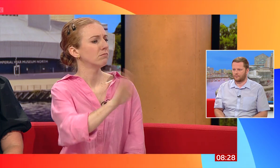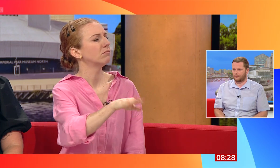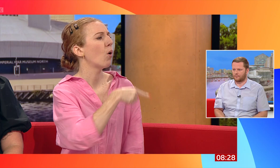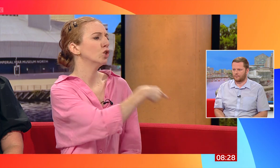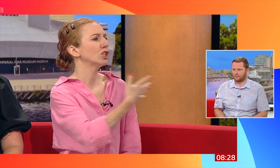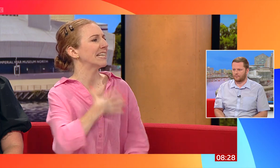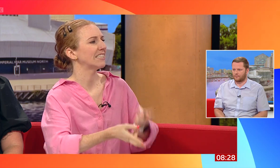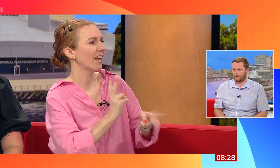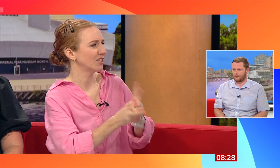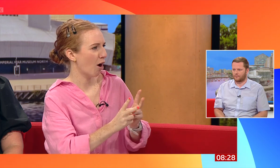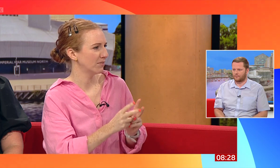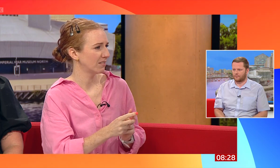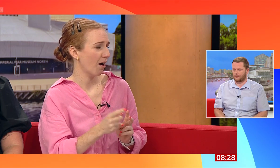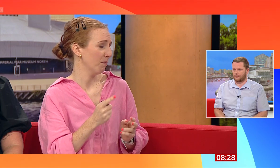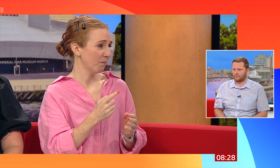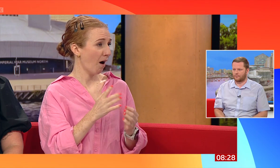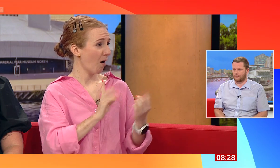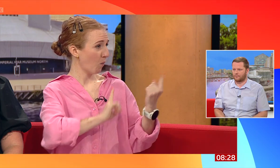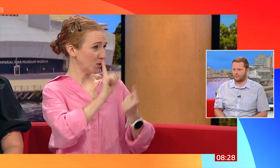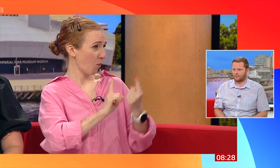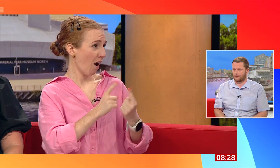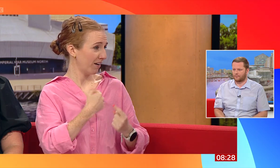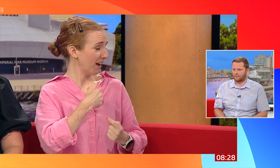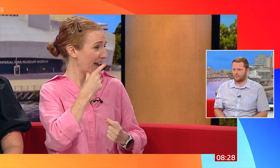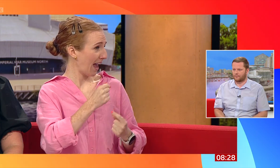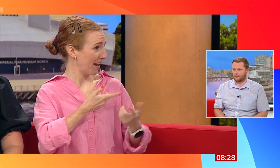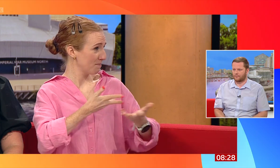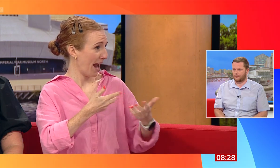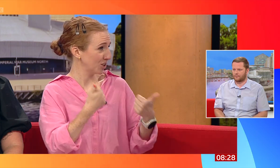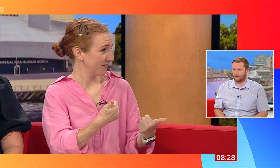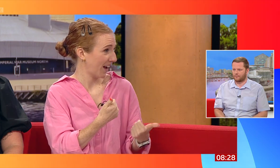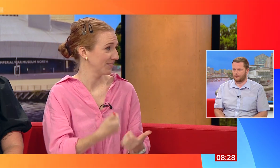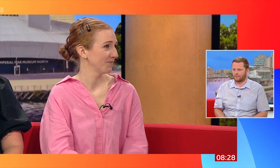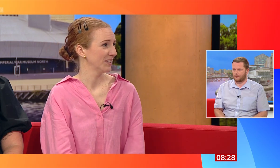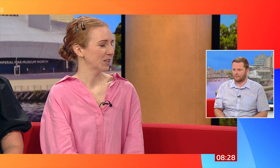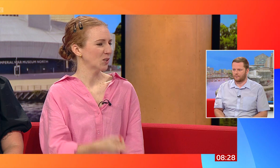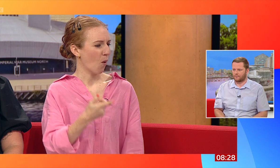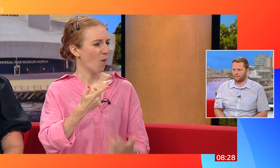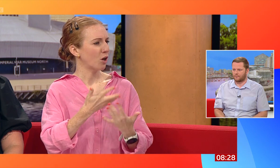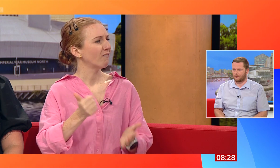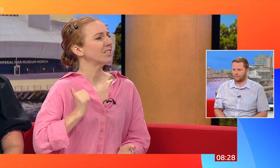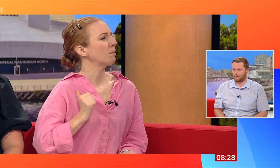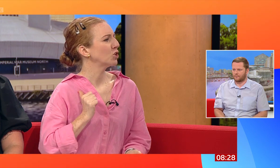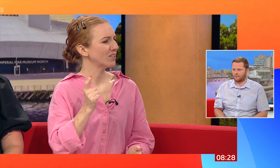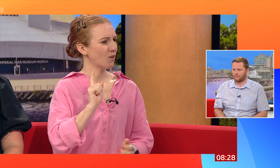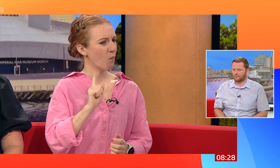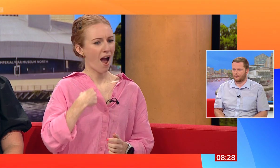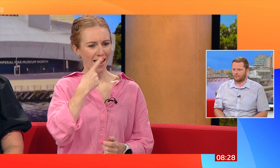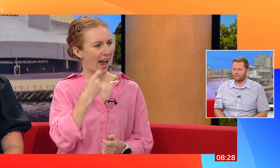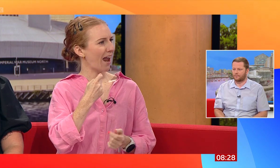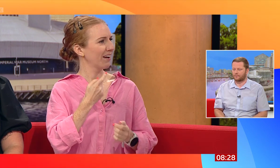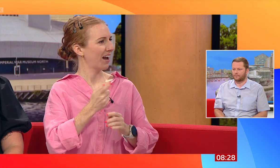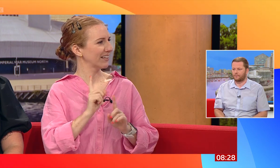phoned again saying, so she needs an interpreter. But on a one-to-one basis, I can communicate quite well. So there's a lot